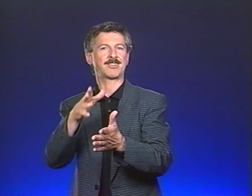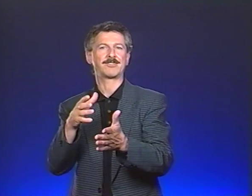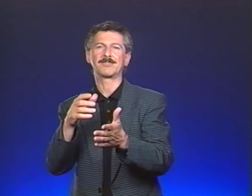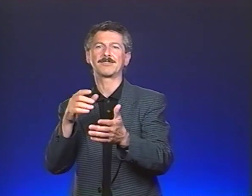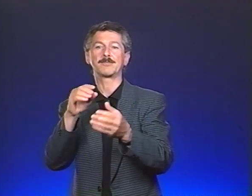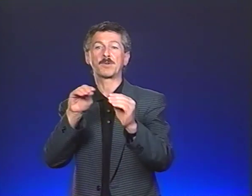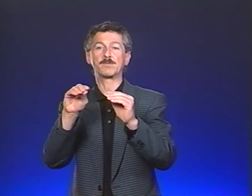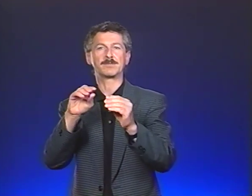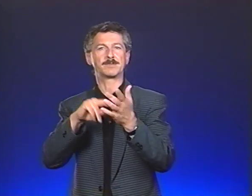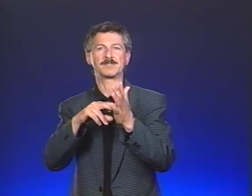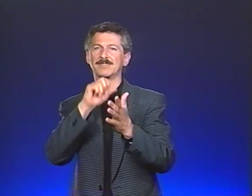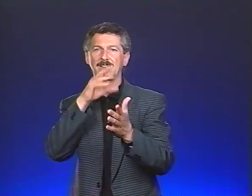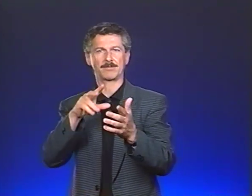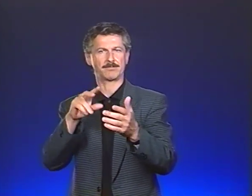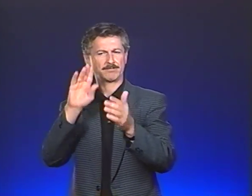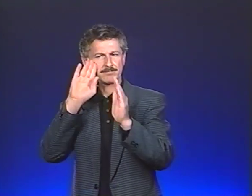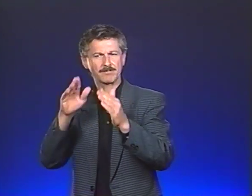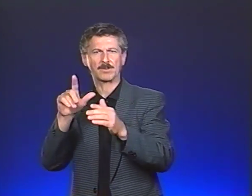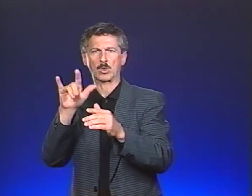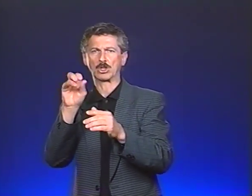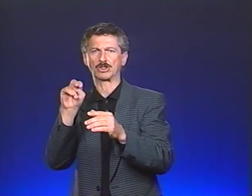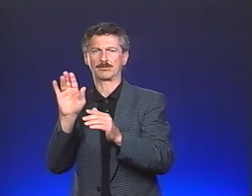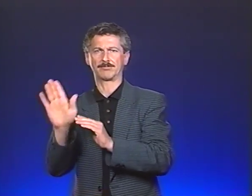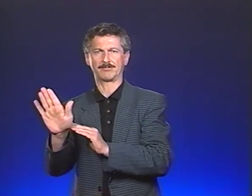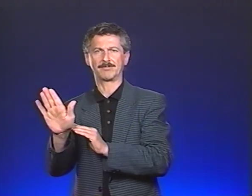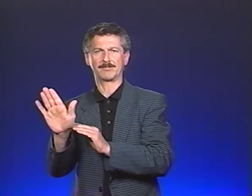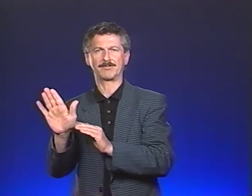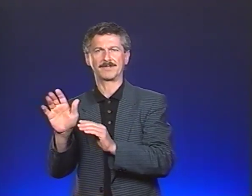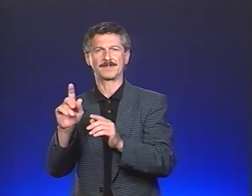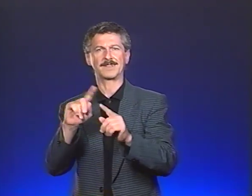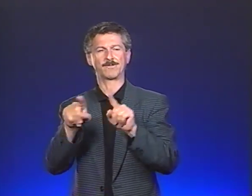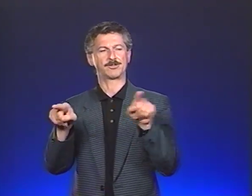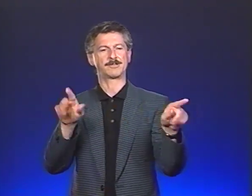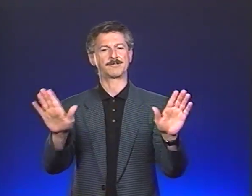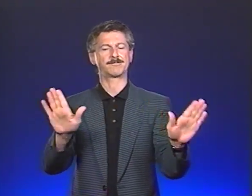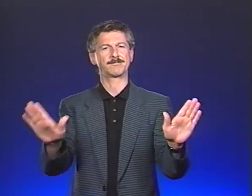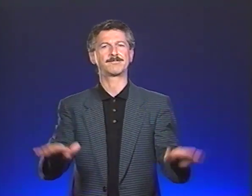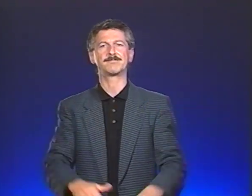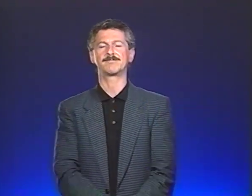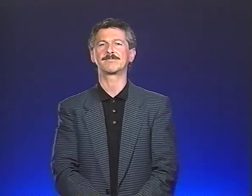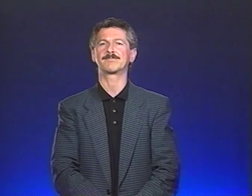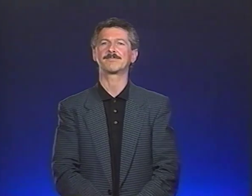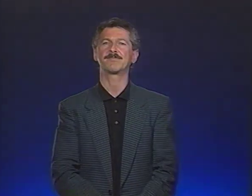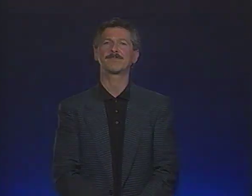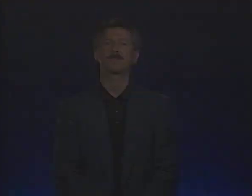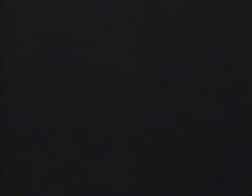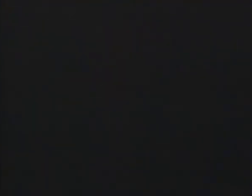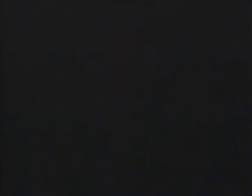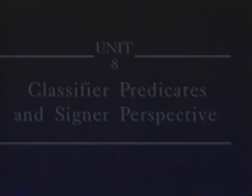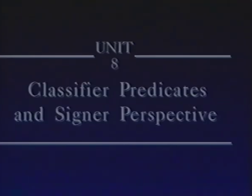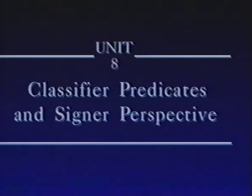football uniform. In these signs, location has independent meaning, while hand shape and movement do not.